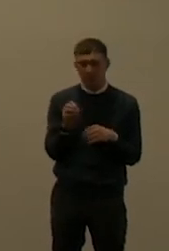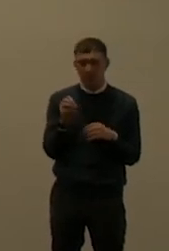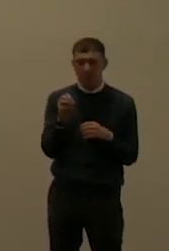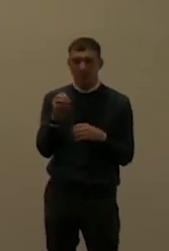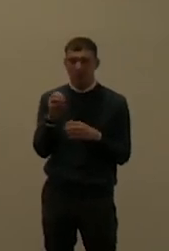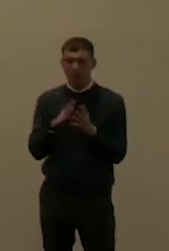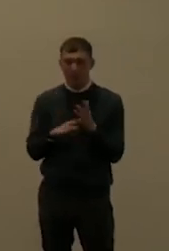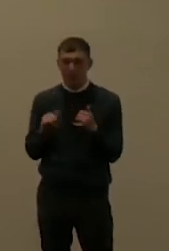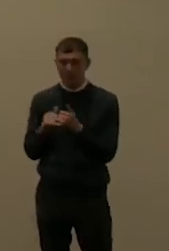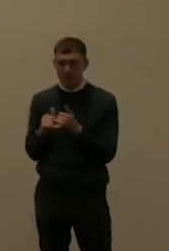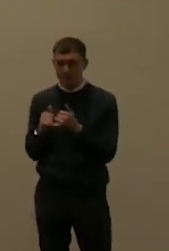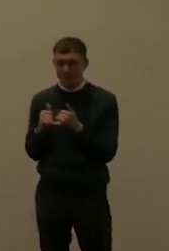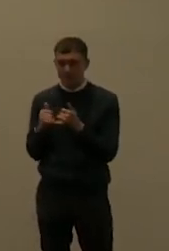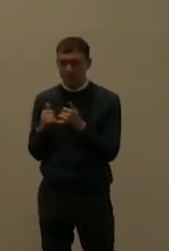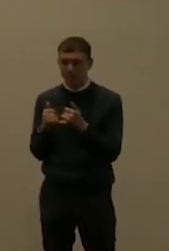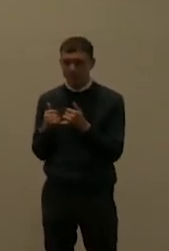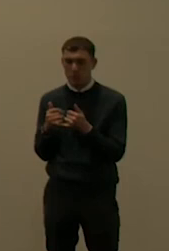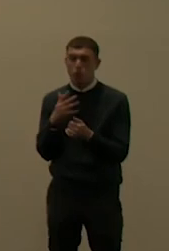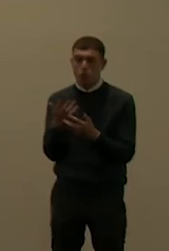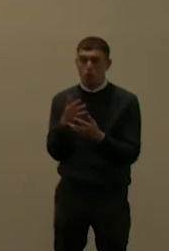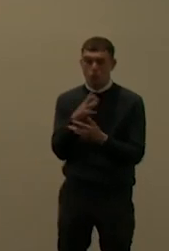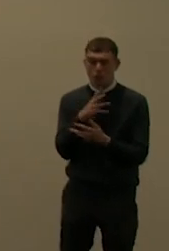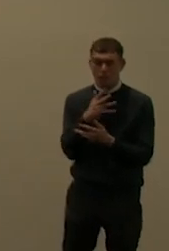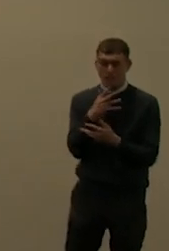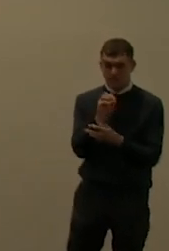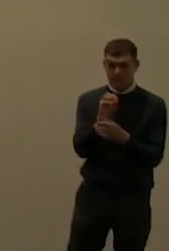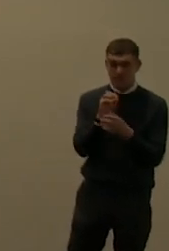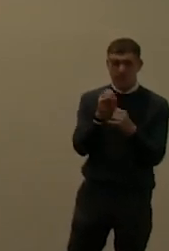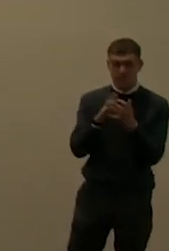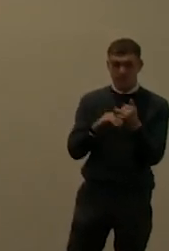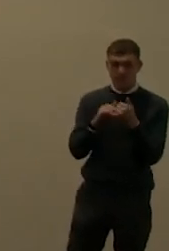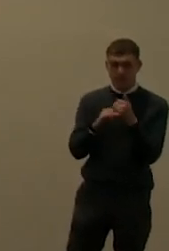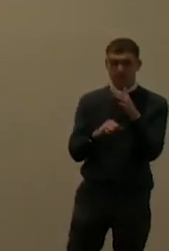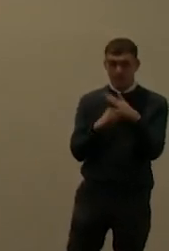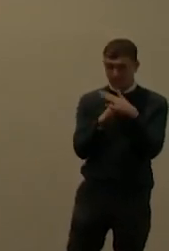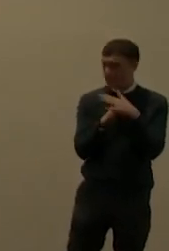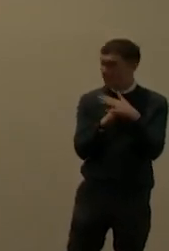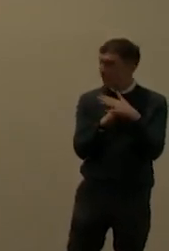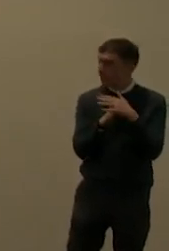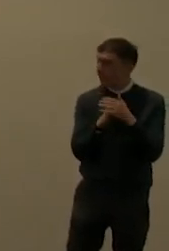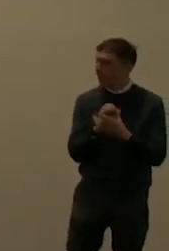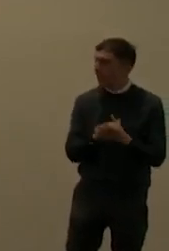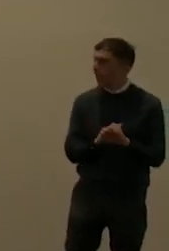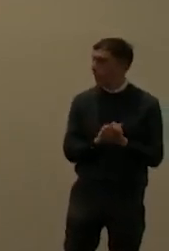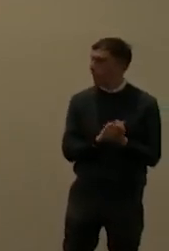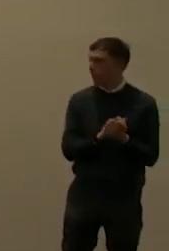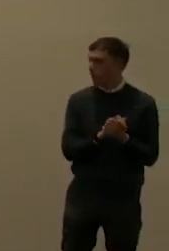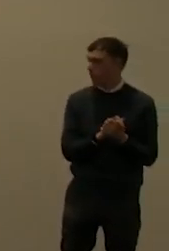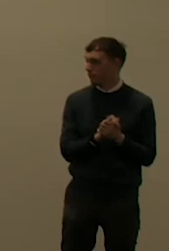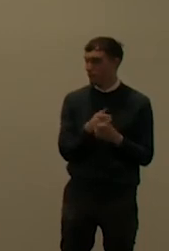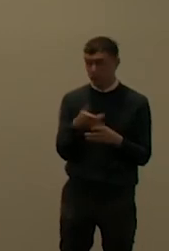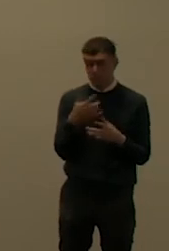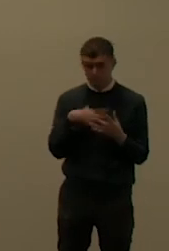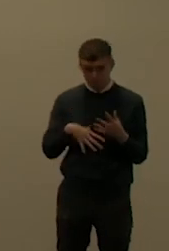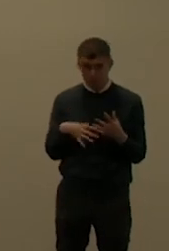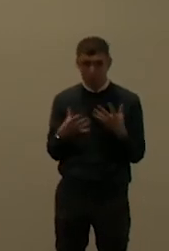milliseconds. I've configured here 50 milliseconds is the maximum, and this is the reason why I get here an error. And if you